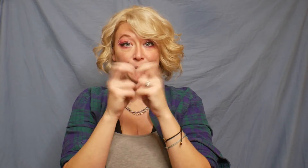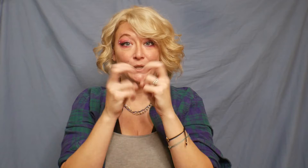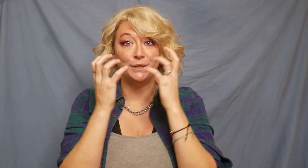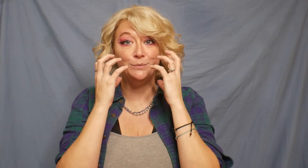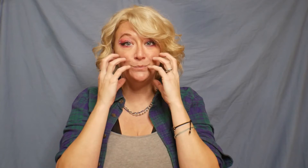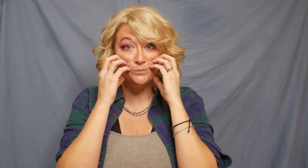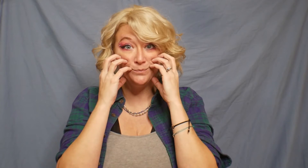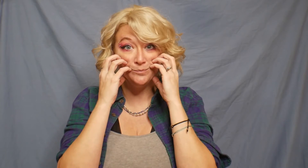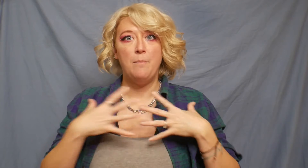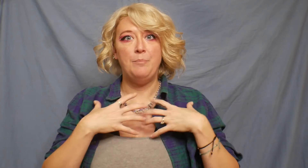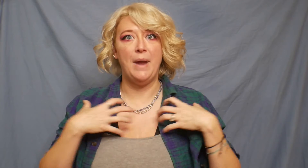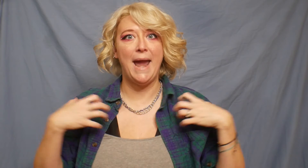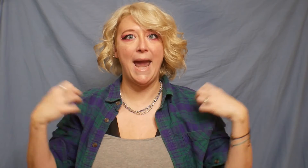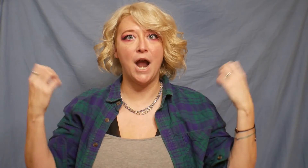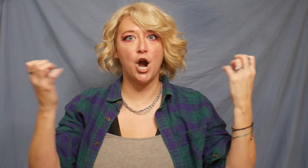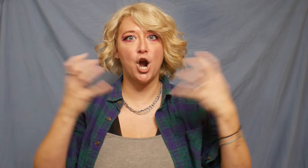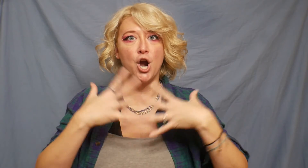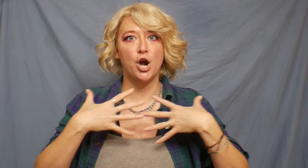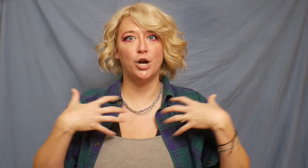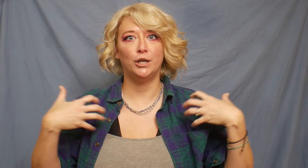Chipmunk. Bear.